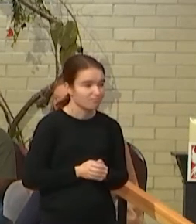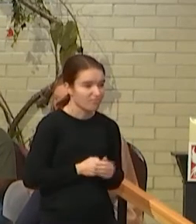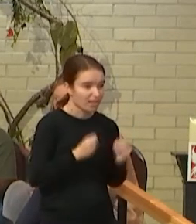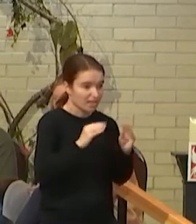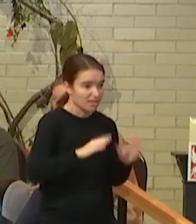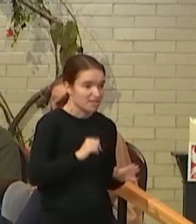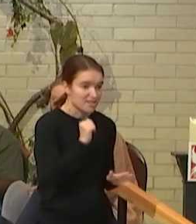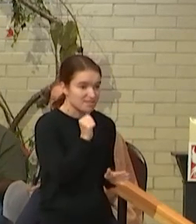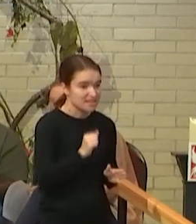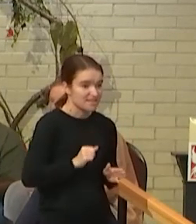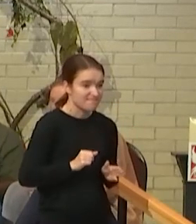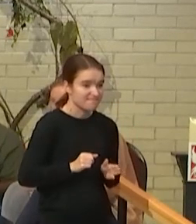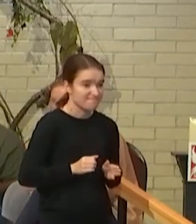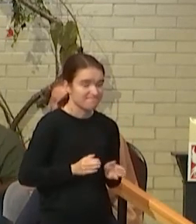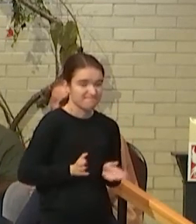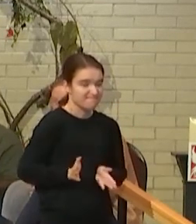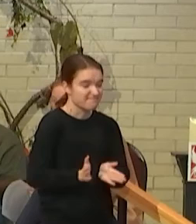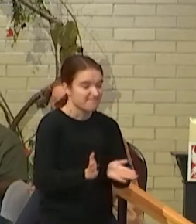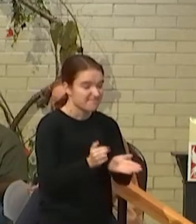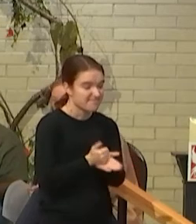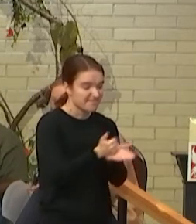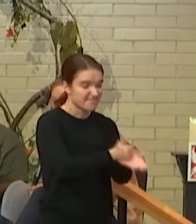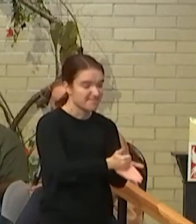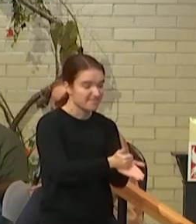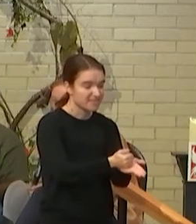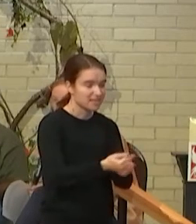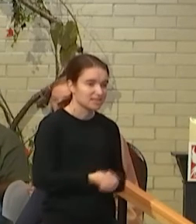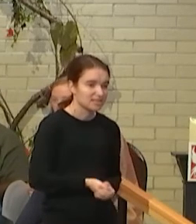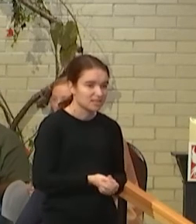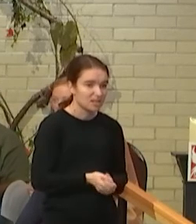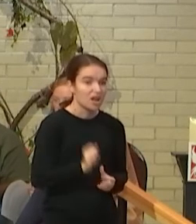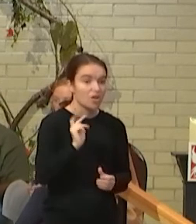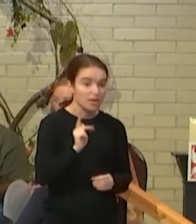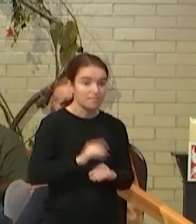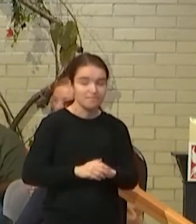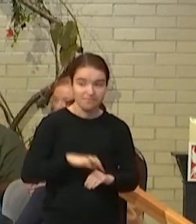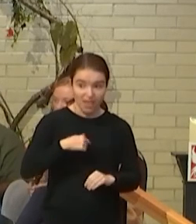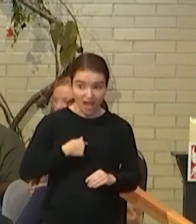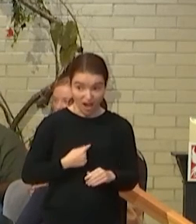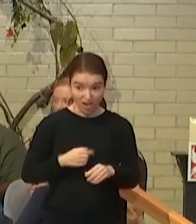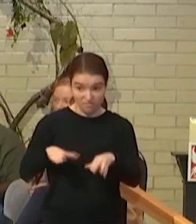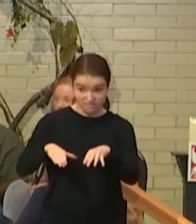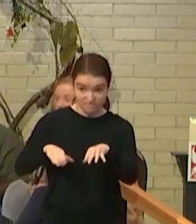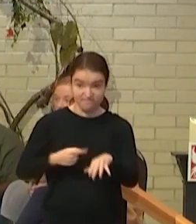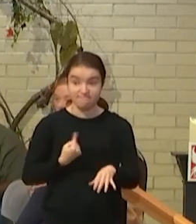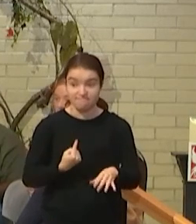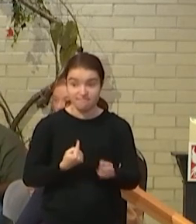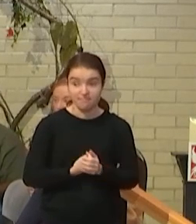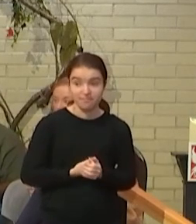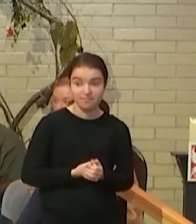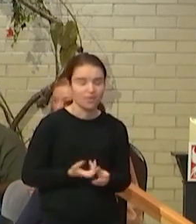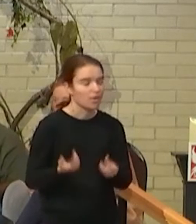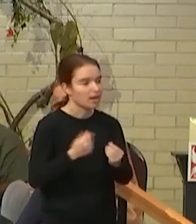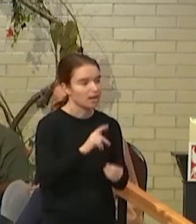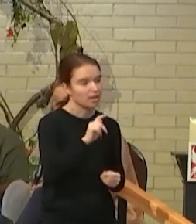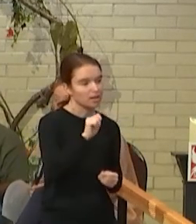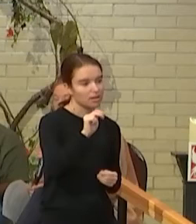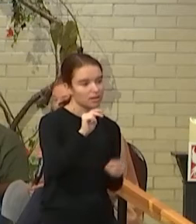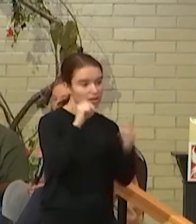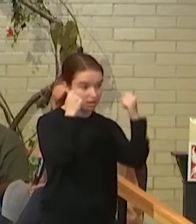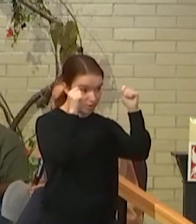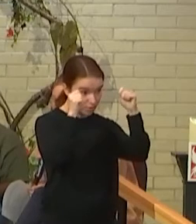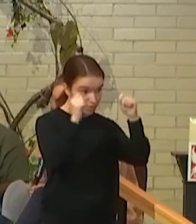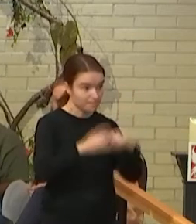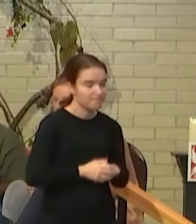give me any help. So I was like, you know what? I'm going to independently figure this out. So I got a tutor, and I